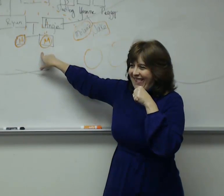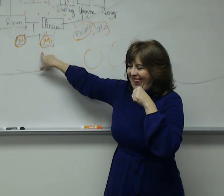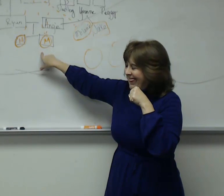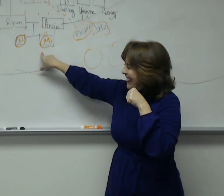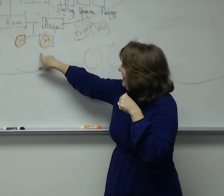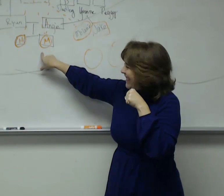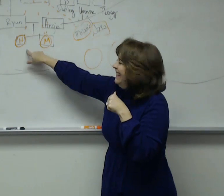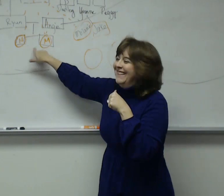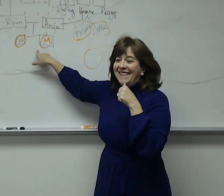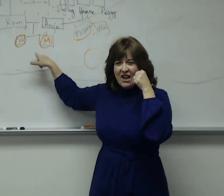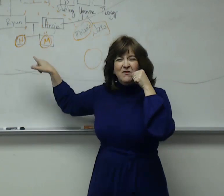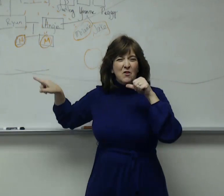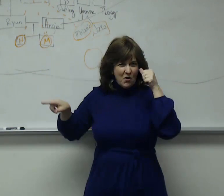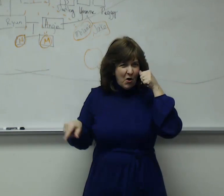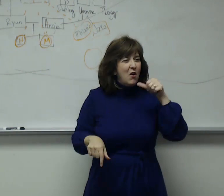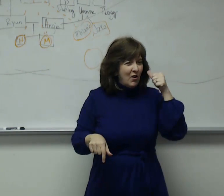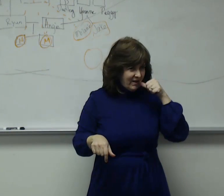okay. For those who don't know.